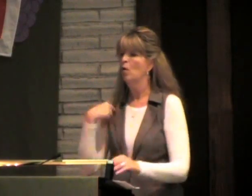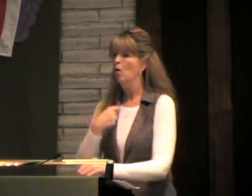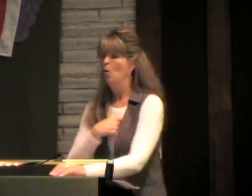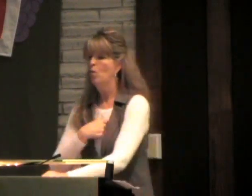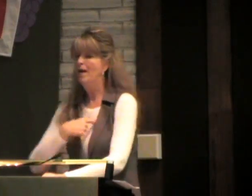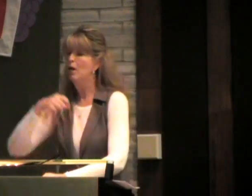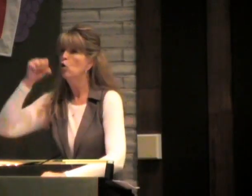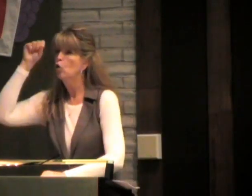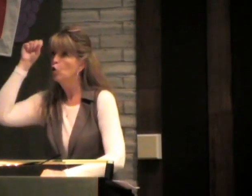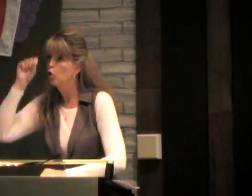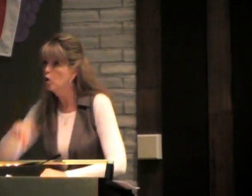It's not worth it.